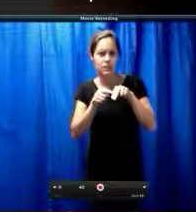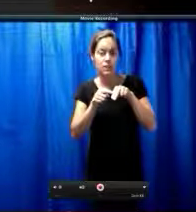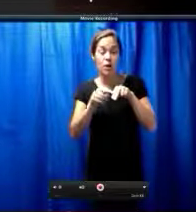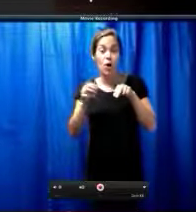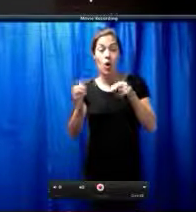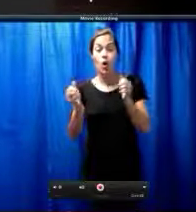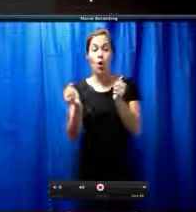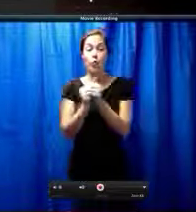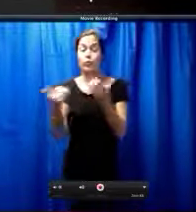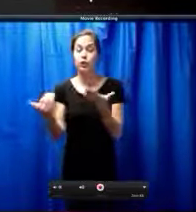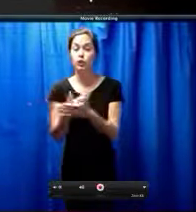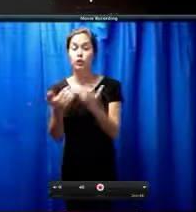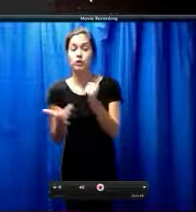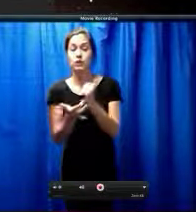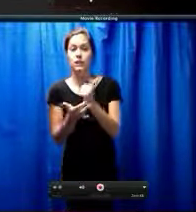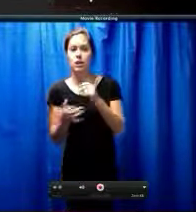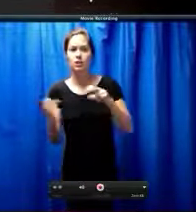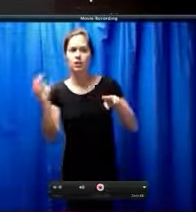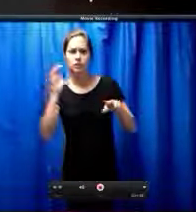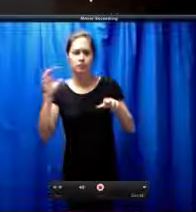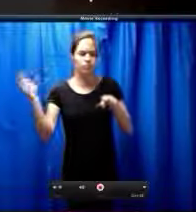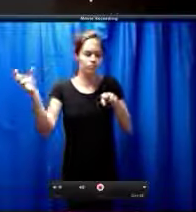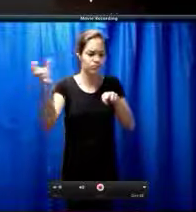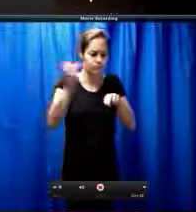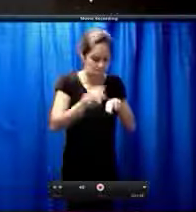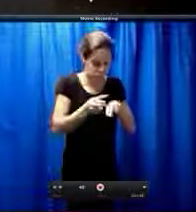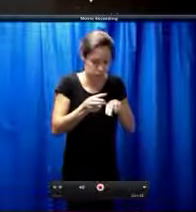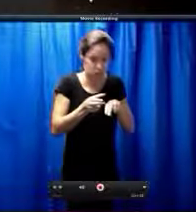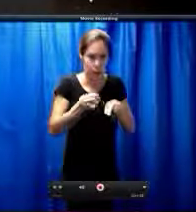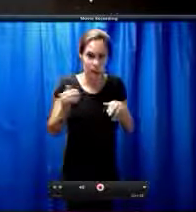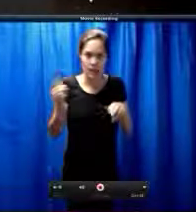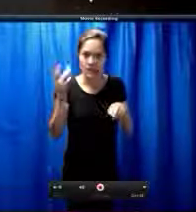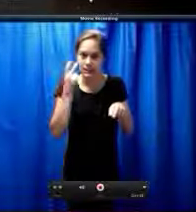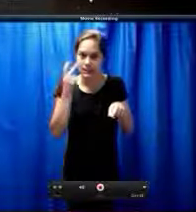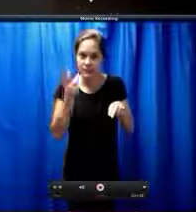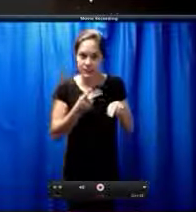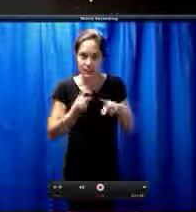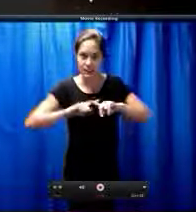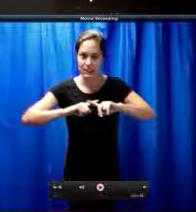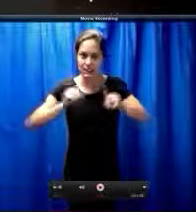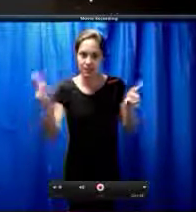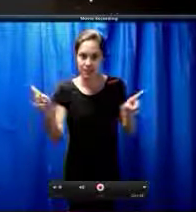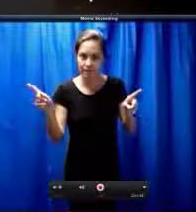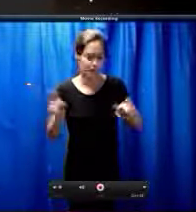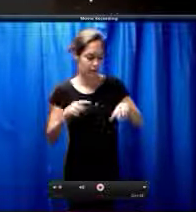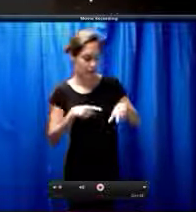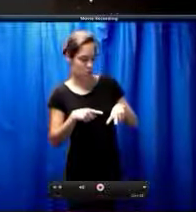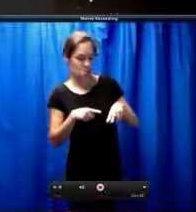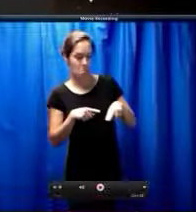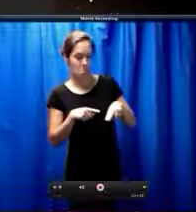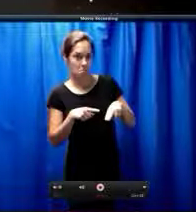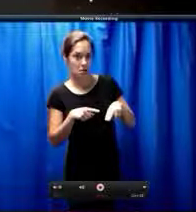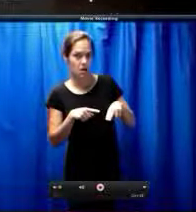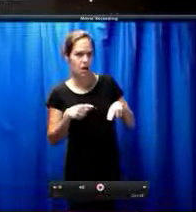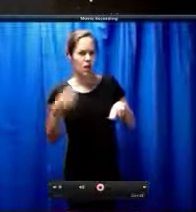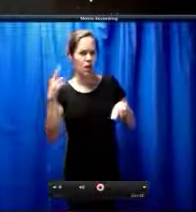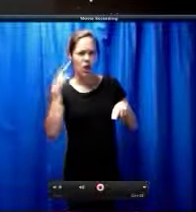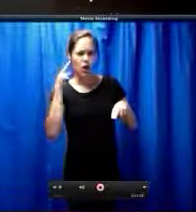one, although you see some little blood vessels, those are really pretty normal. But everything pretty much shines green or white to you,